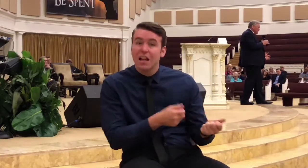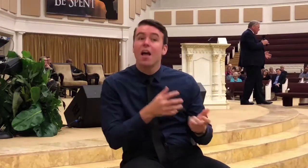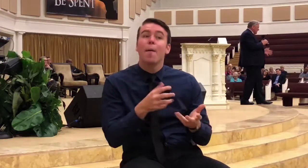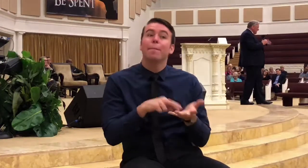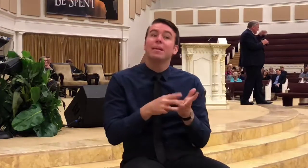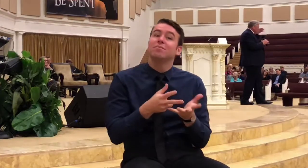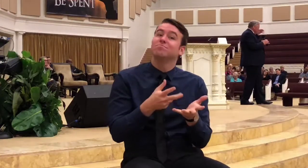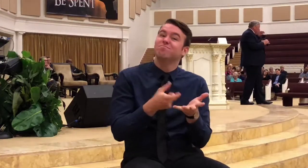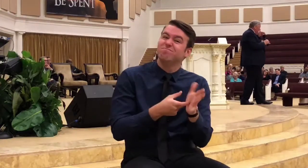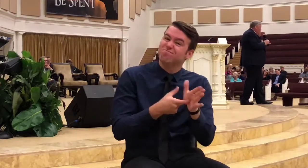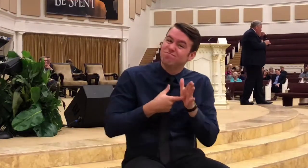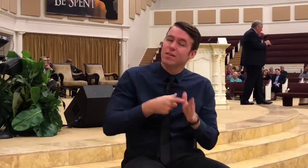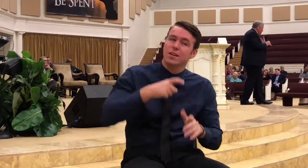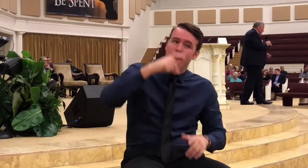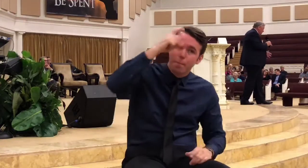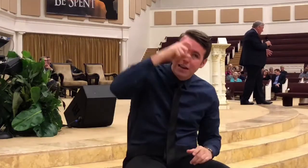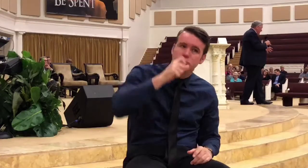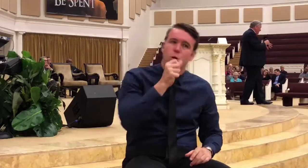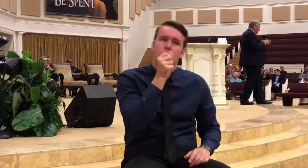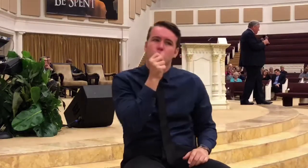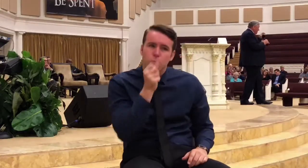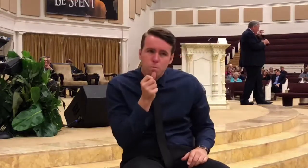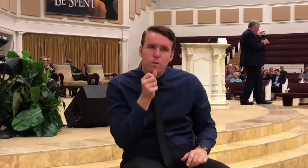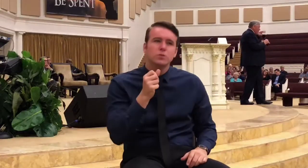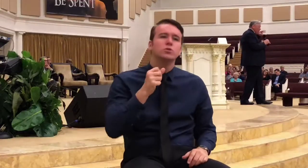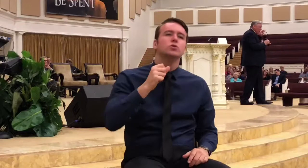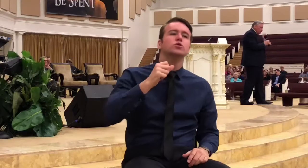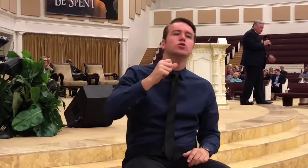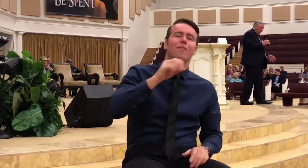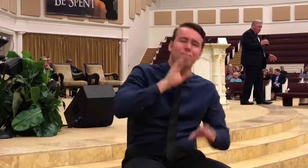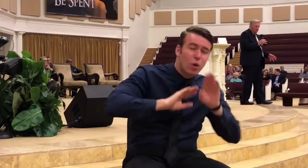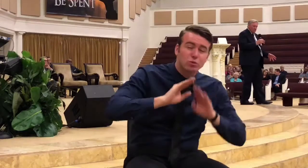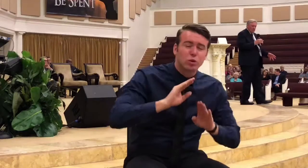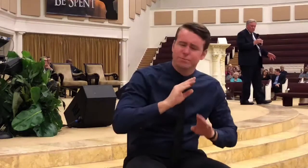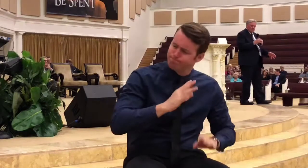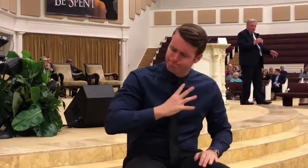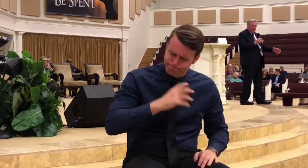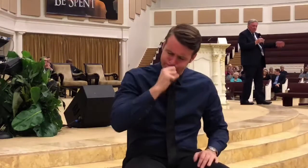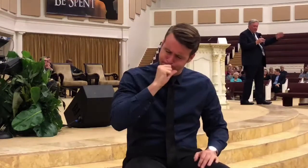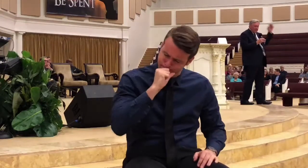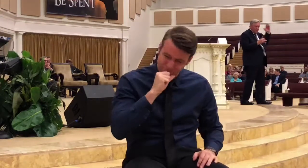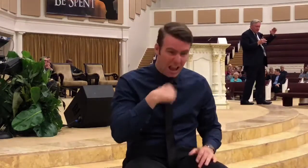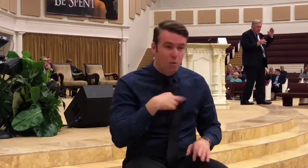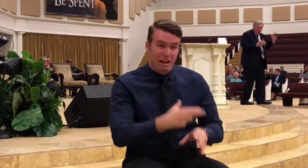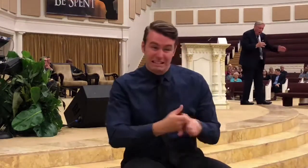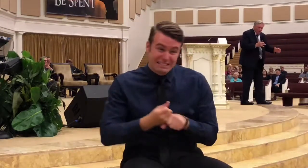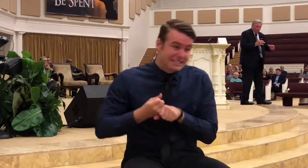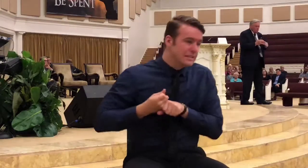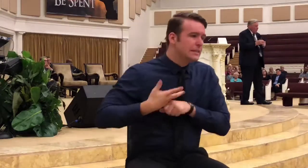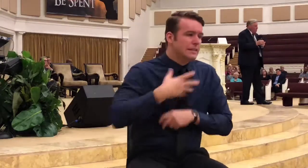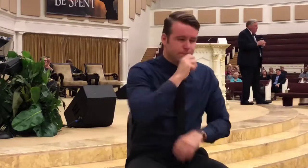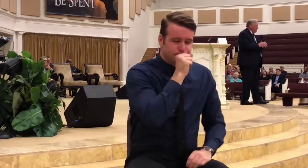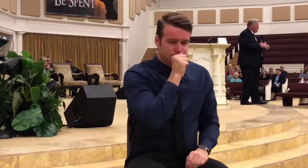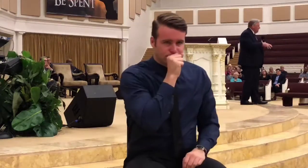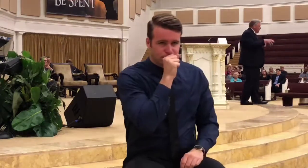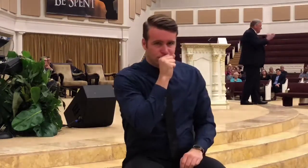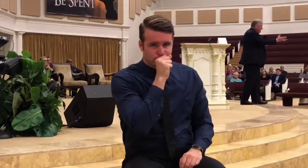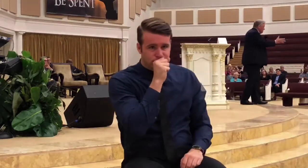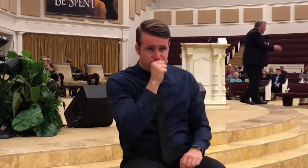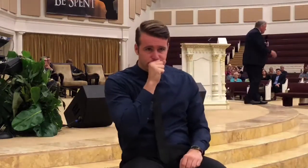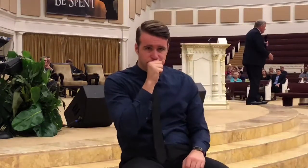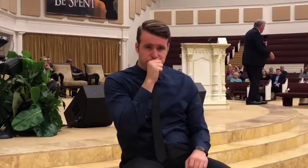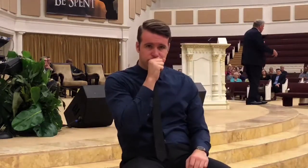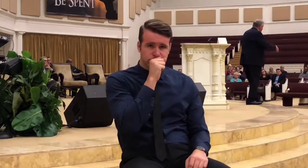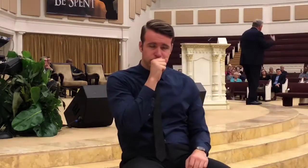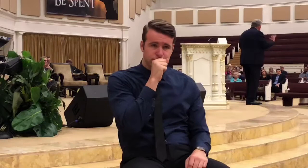takes patience, and it takes frustration, and it takes keeping your mouth shut when you want to blow up, and it takes all those kind of things. It